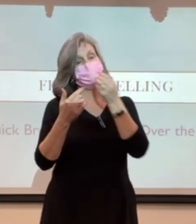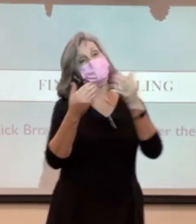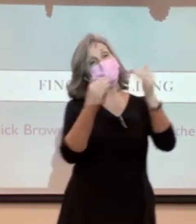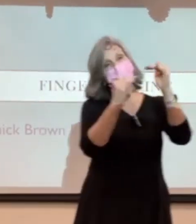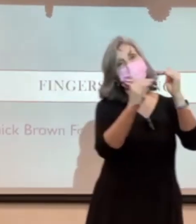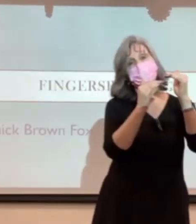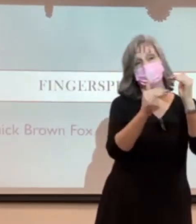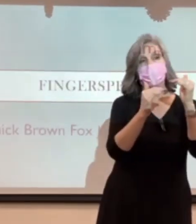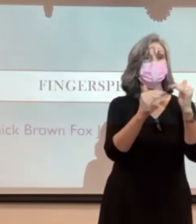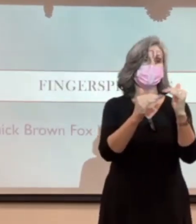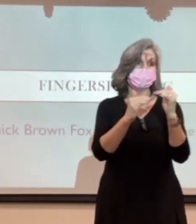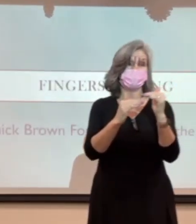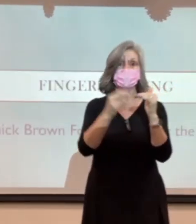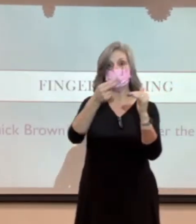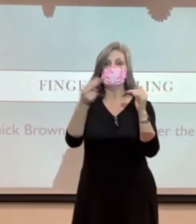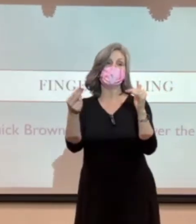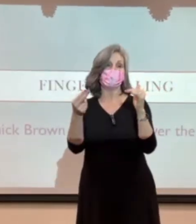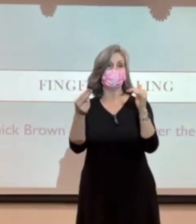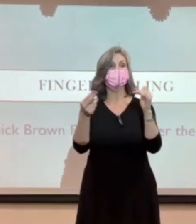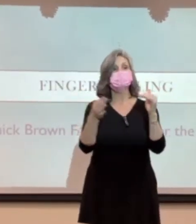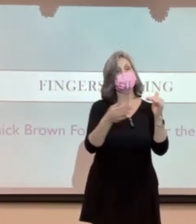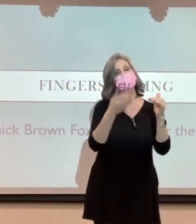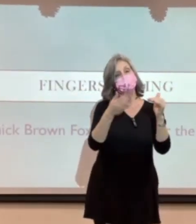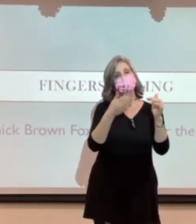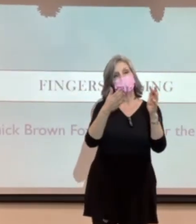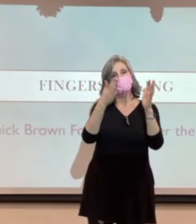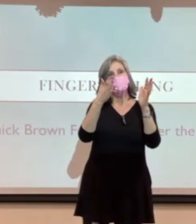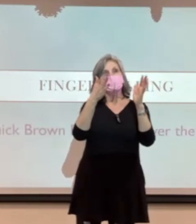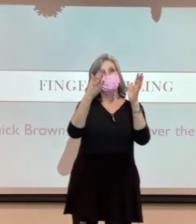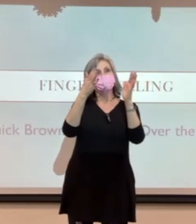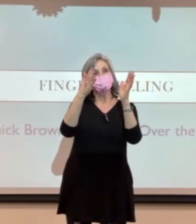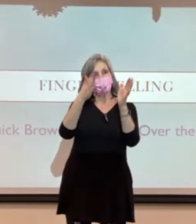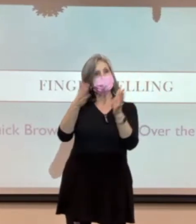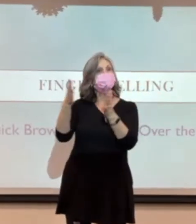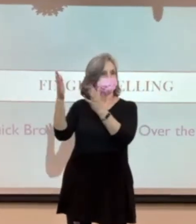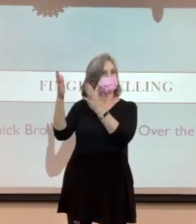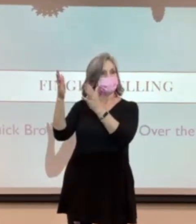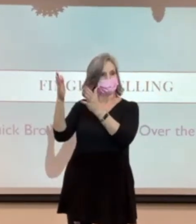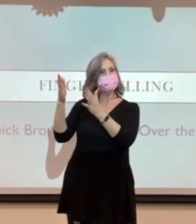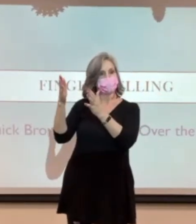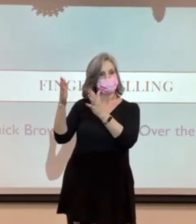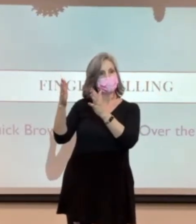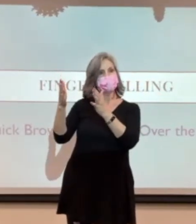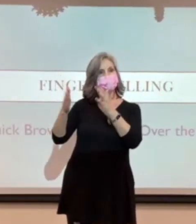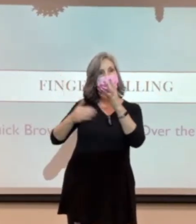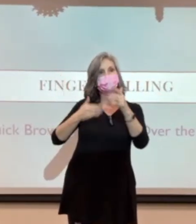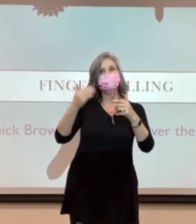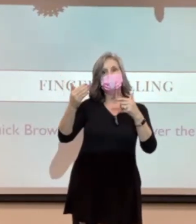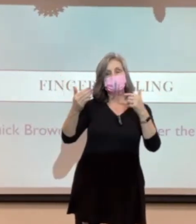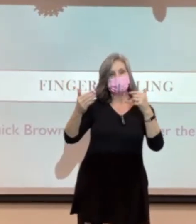I'm moderate to mildly deaf, that's hard of hearing. That's most of our older generation, because the more you